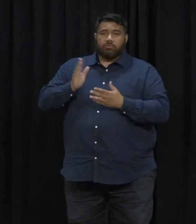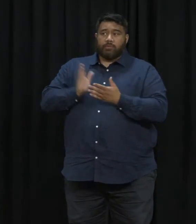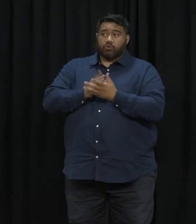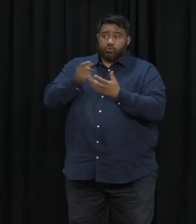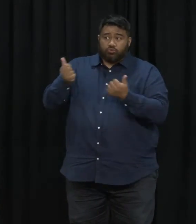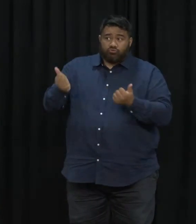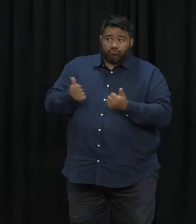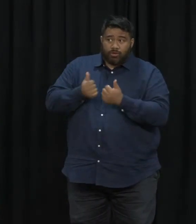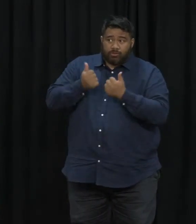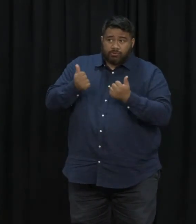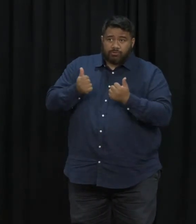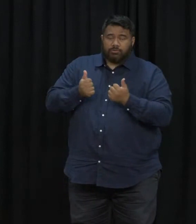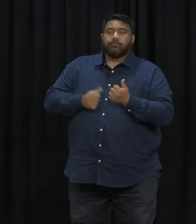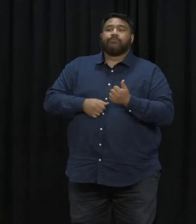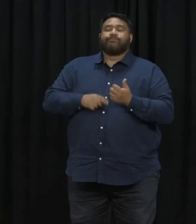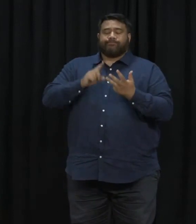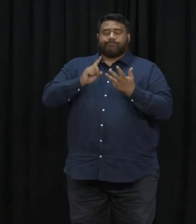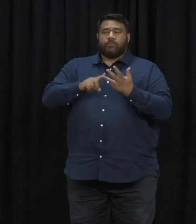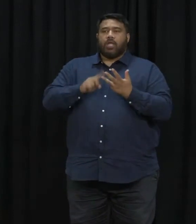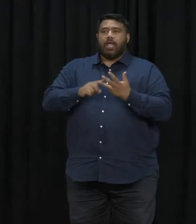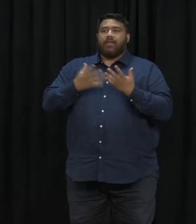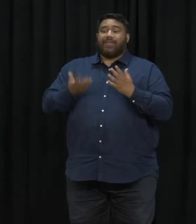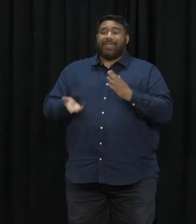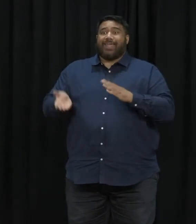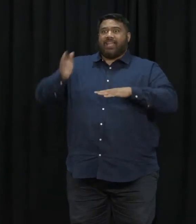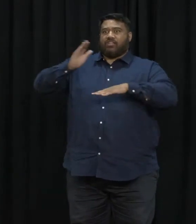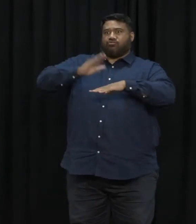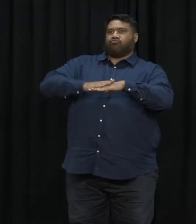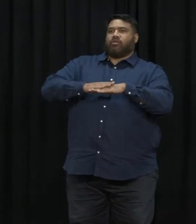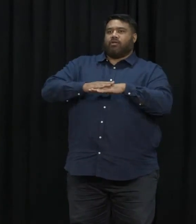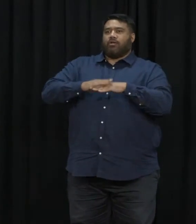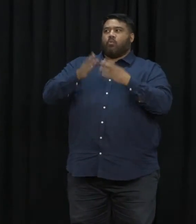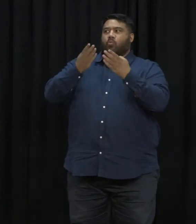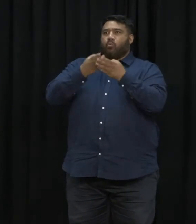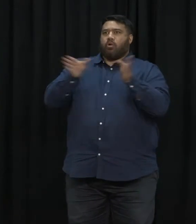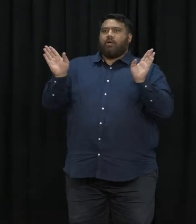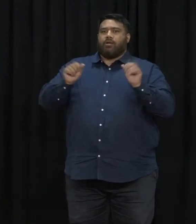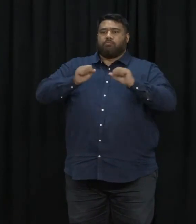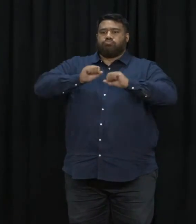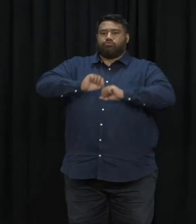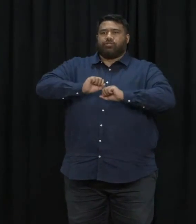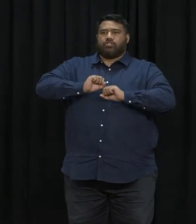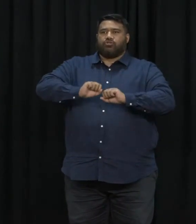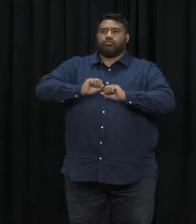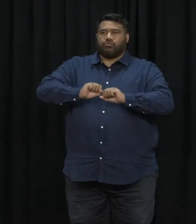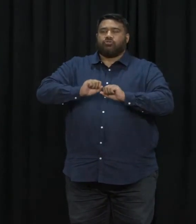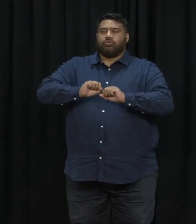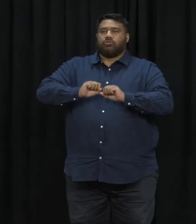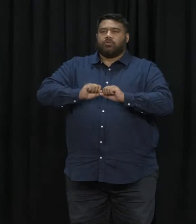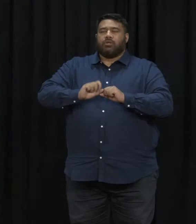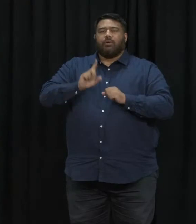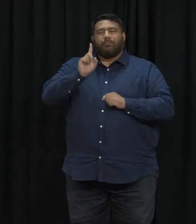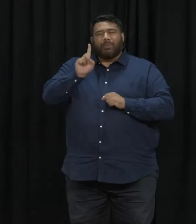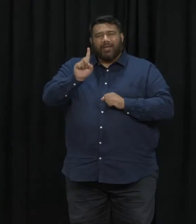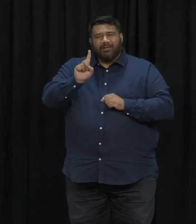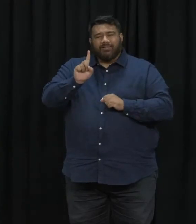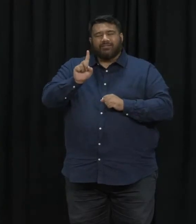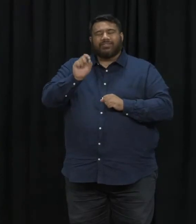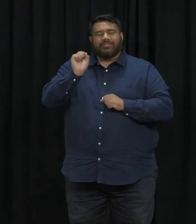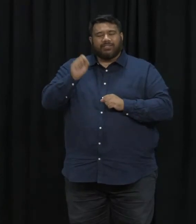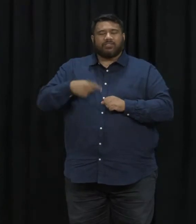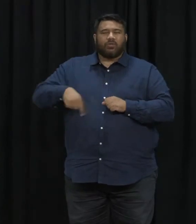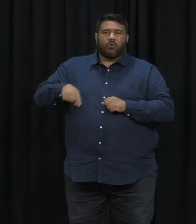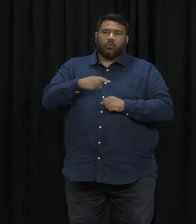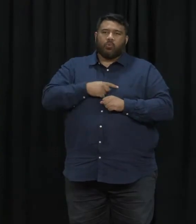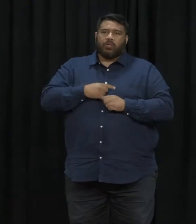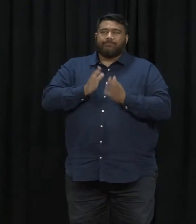use wider restrictions as an extra layer of protection, but we also ask people to